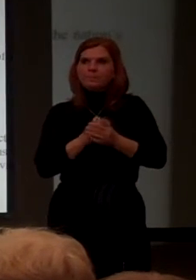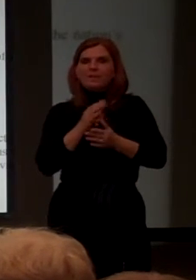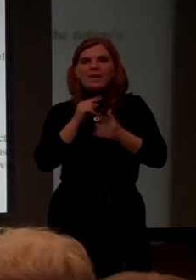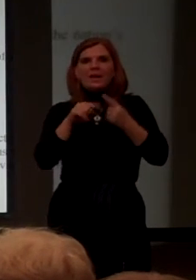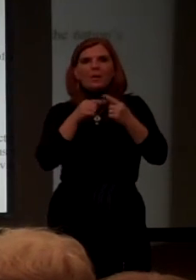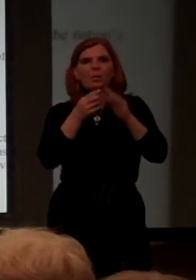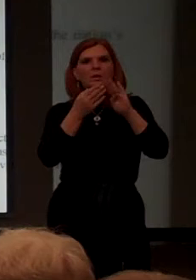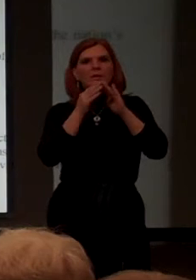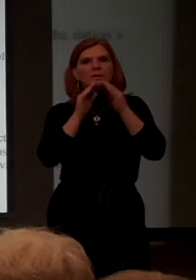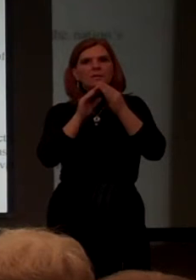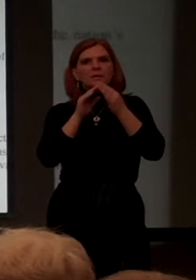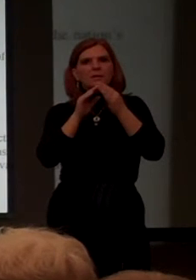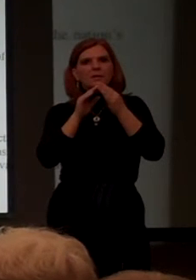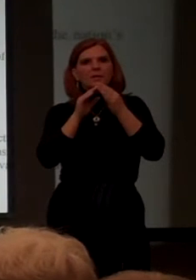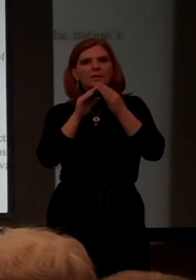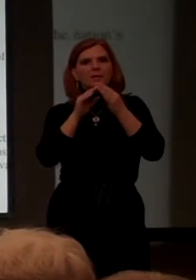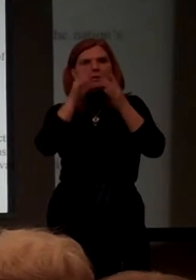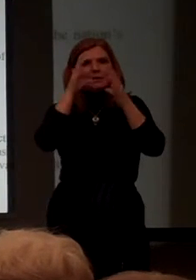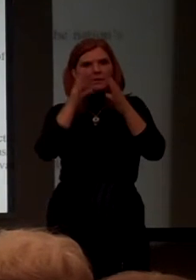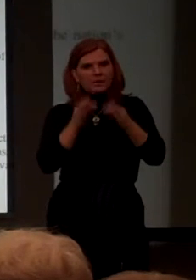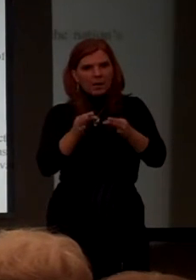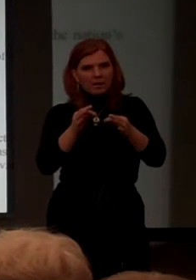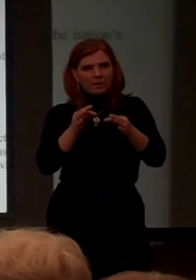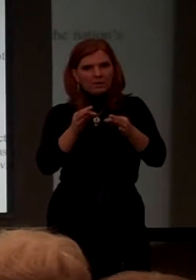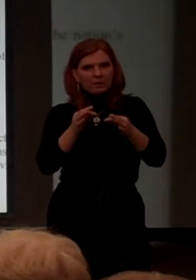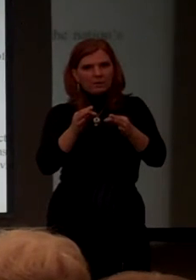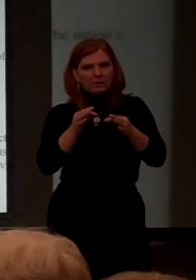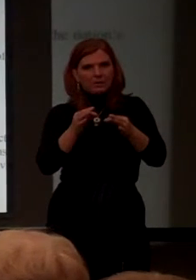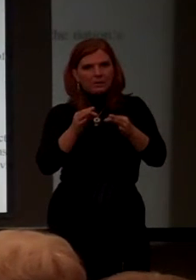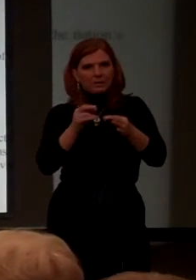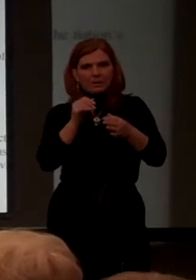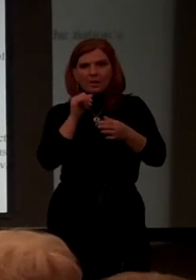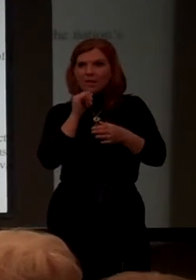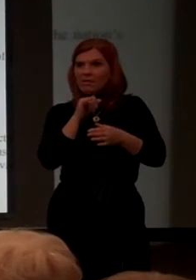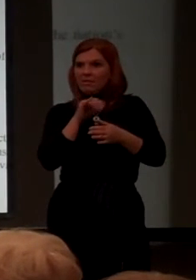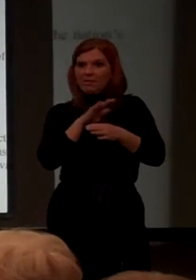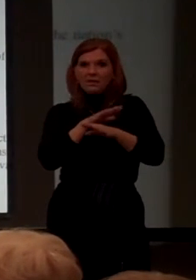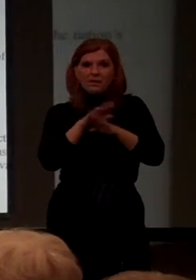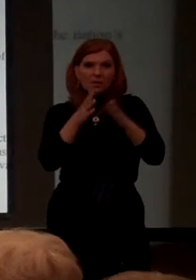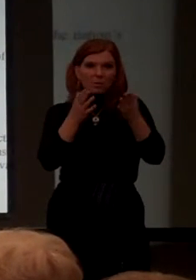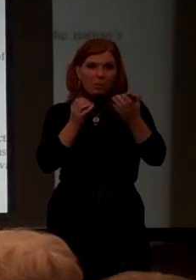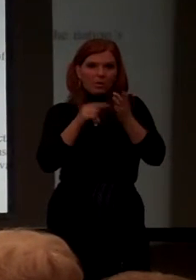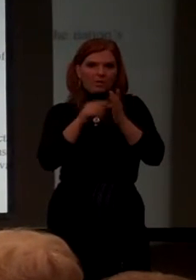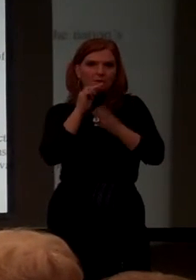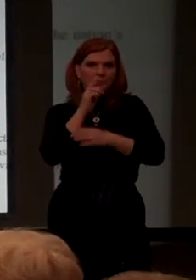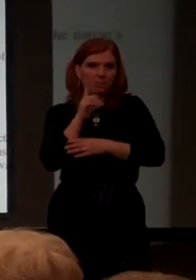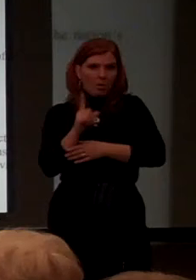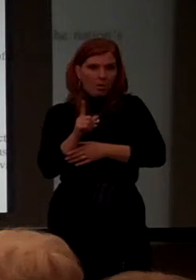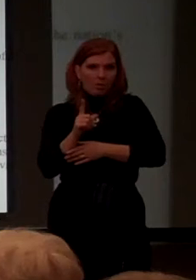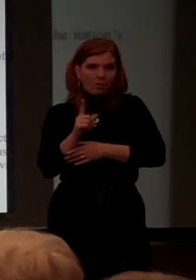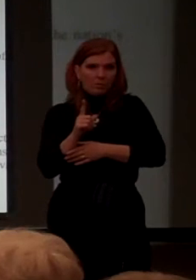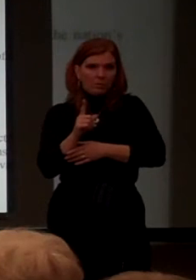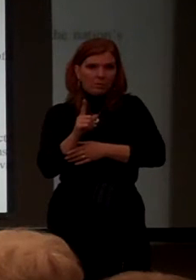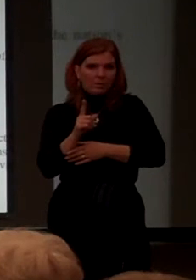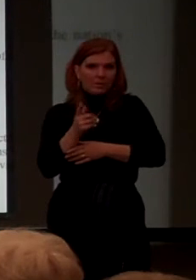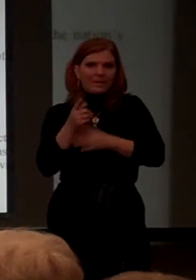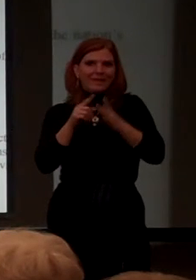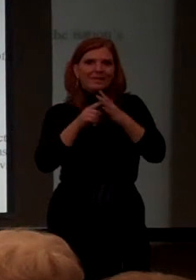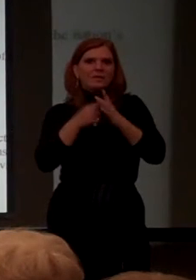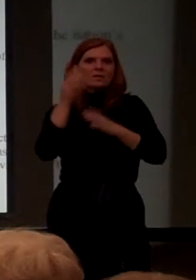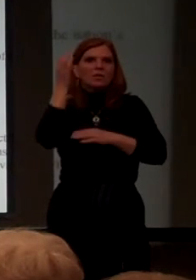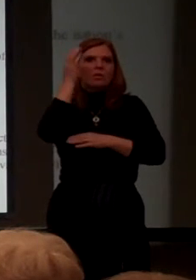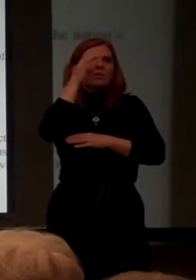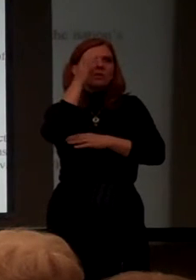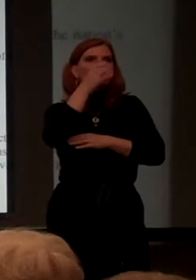And when the city of Wheeling decided, for whatever its reasons, that they didn't want this mall, they started